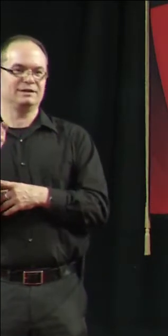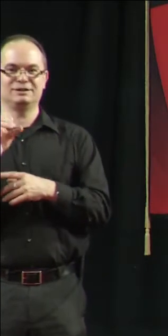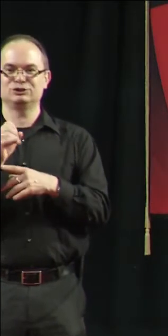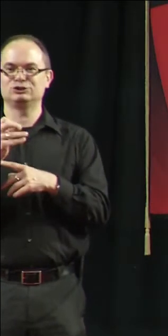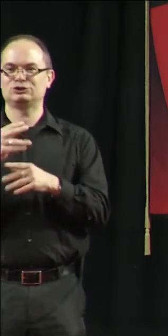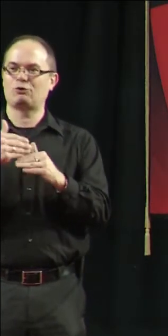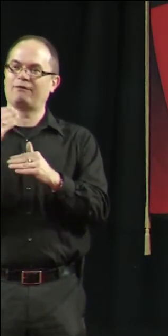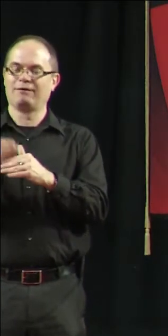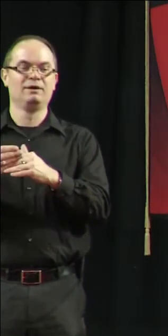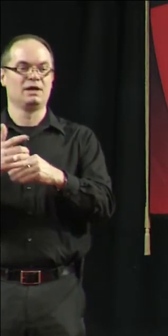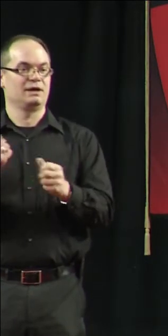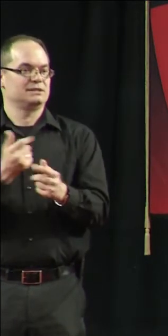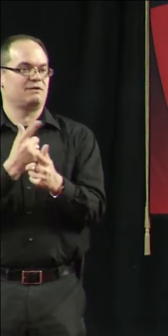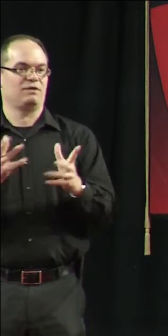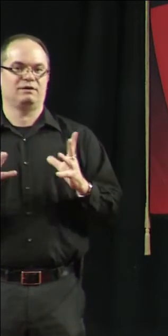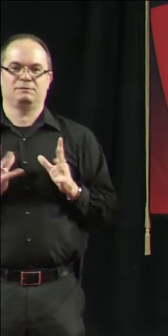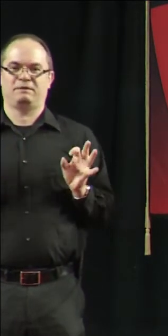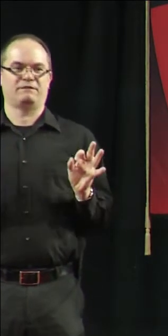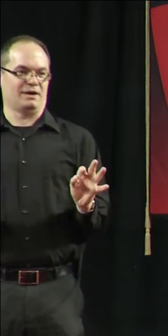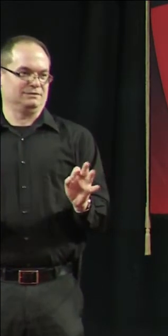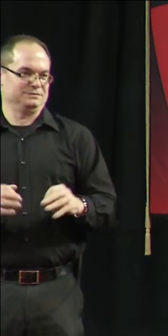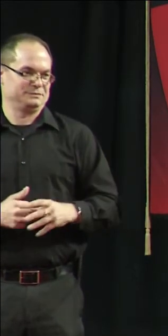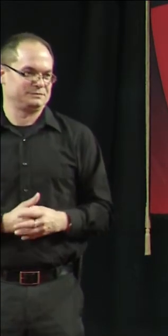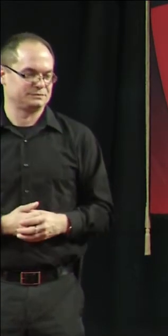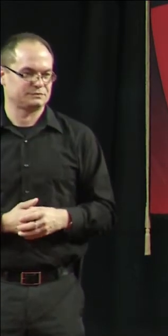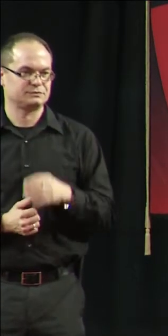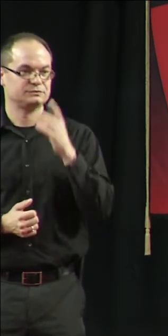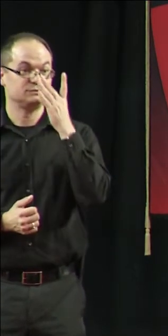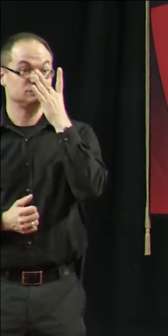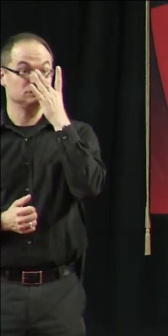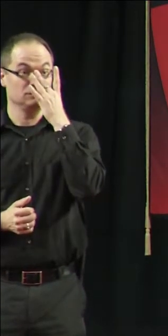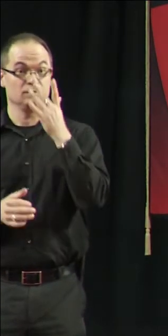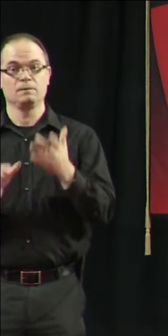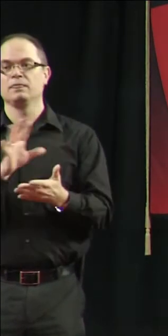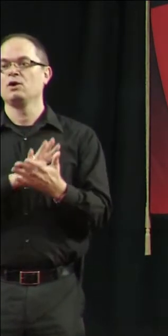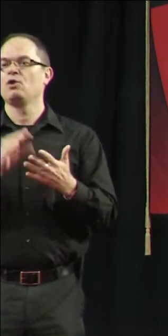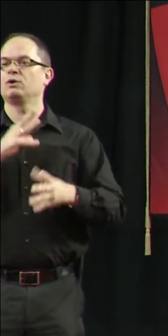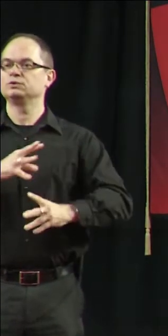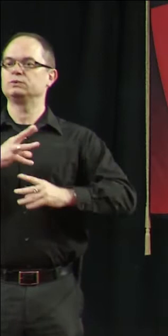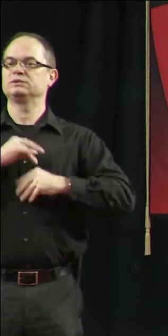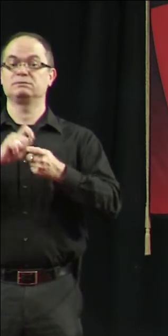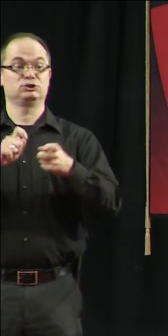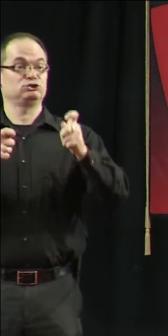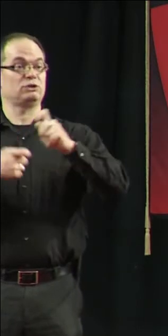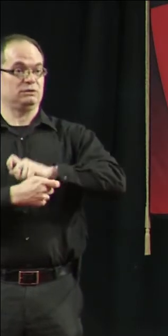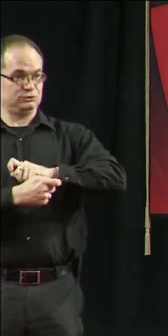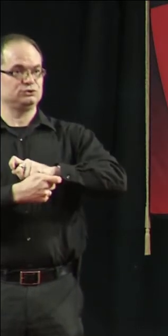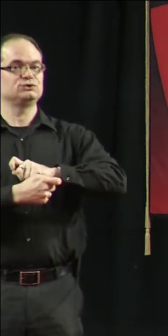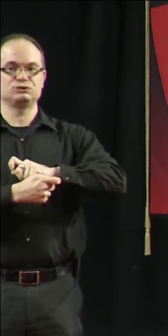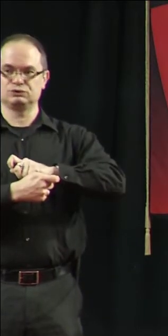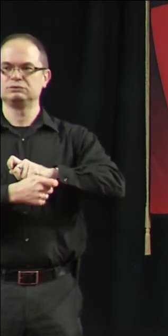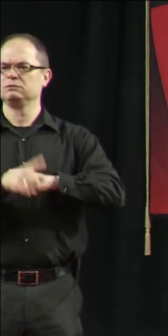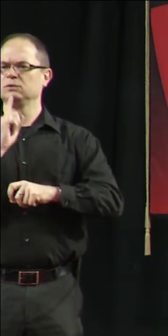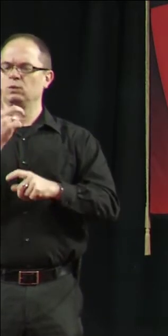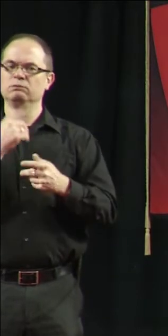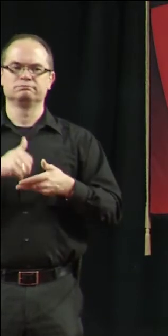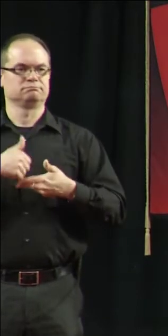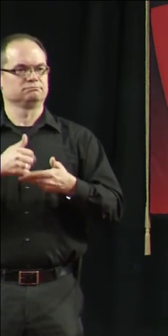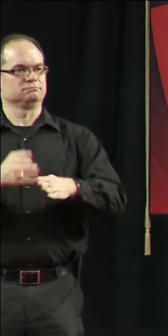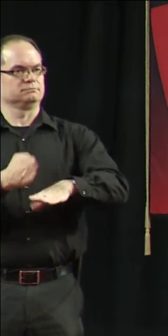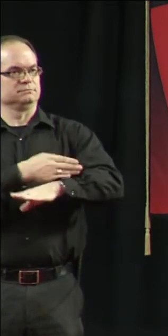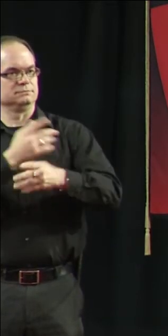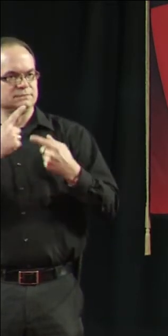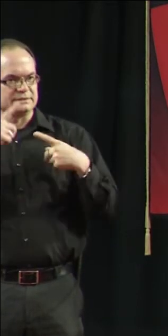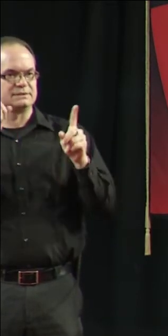because everything's gonna be just fine. Learning to embrace change will allow us to succeed in the